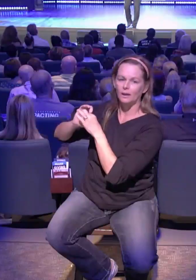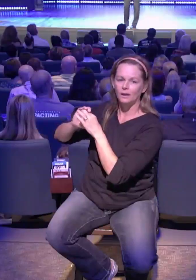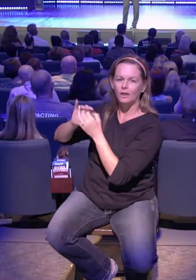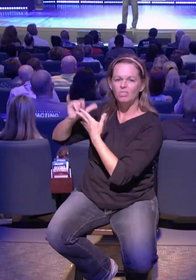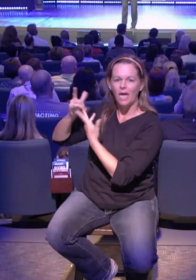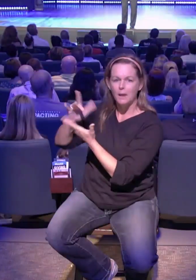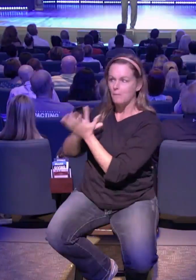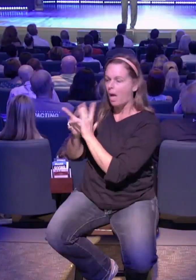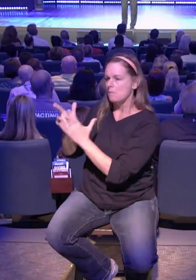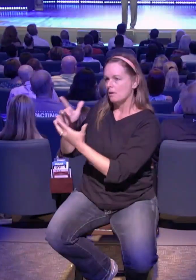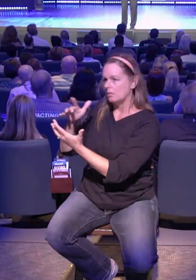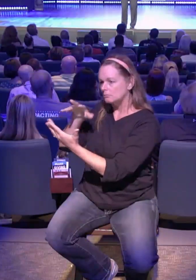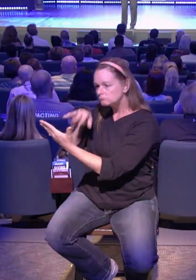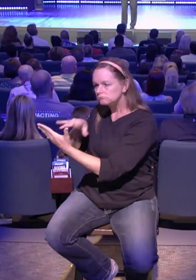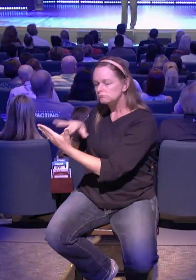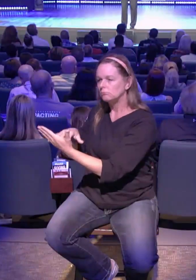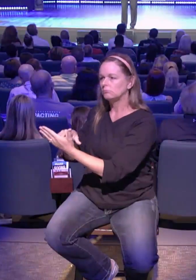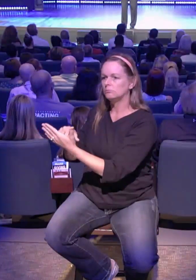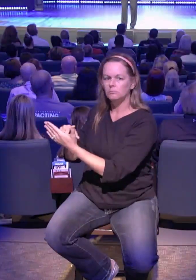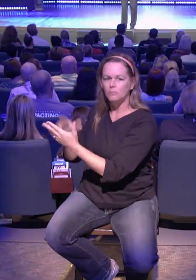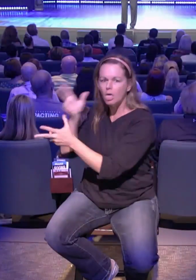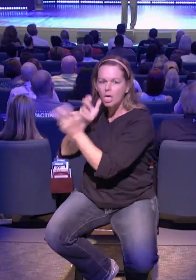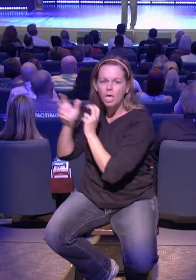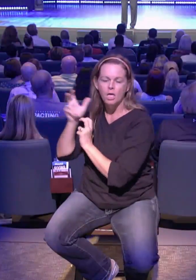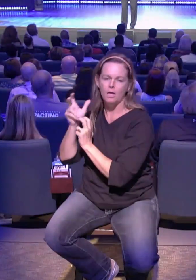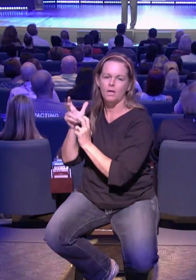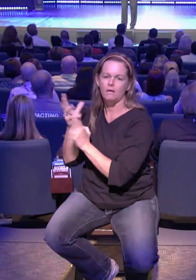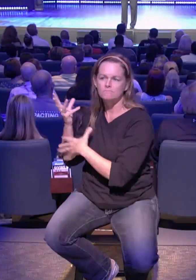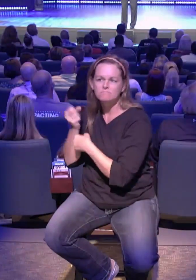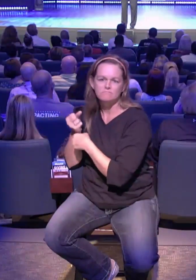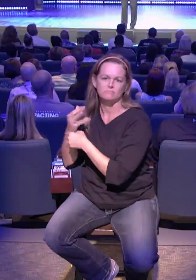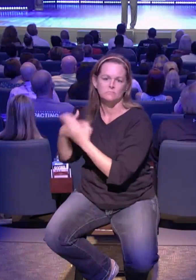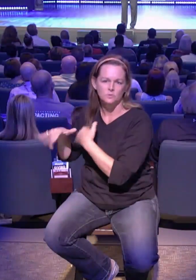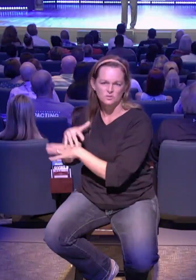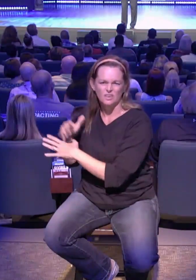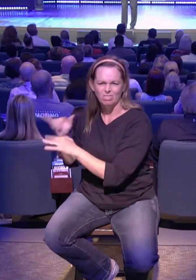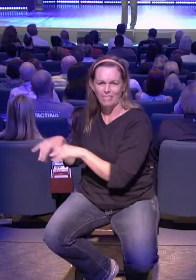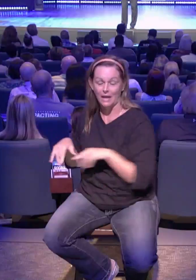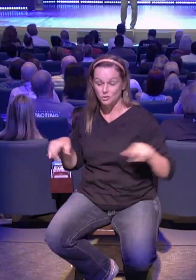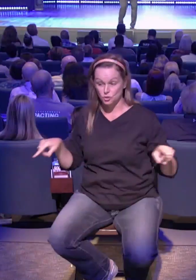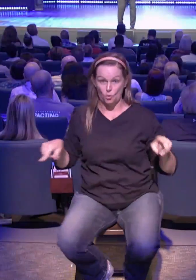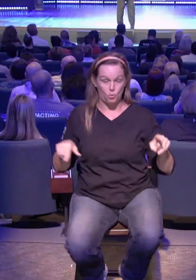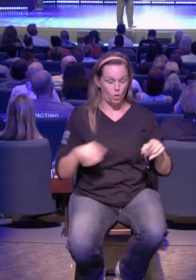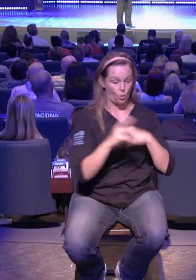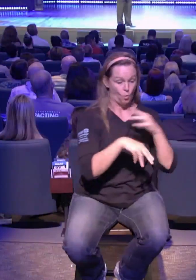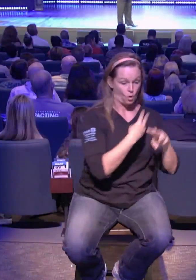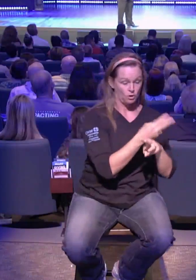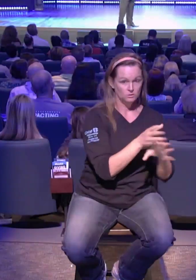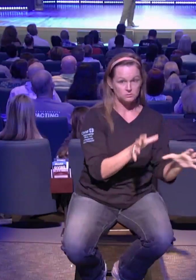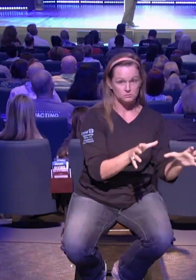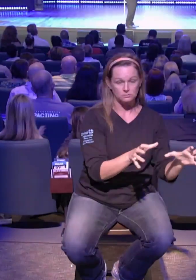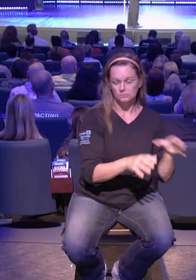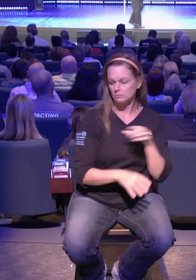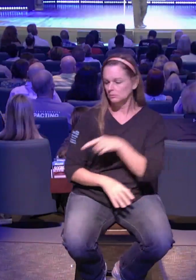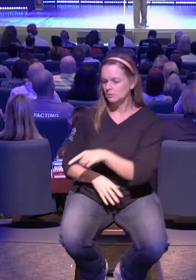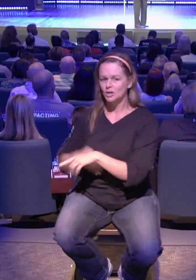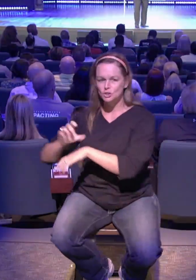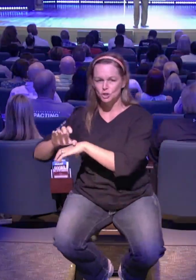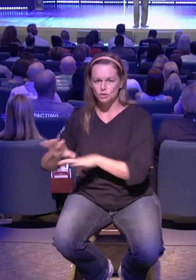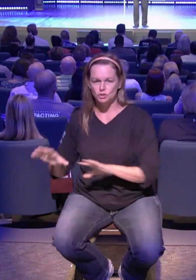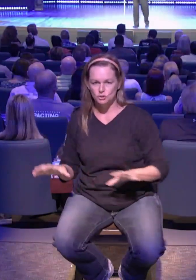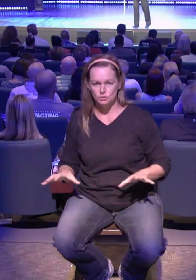to your focus, keep the things of the world over here peripheral, and he will bring balance to your life. That's what he's calling.